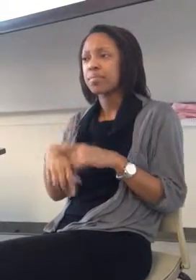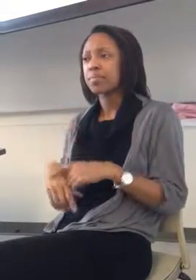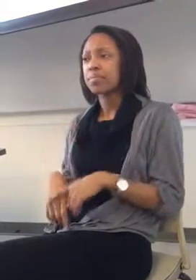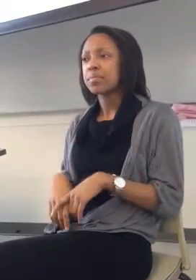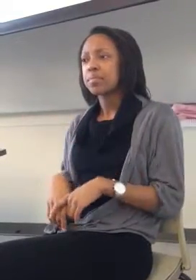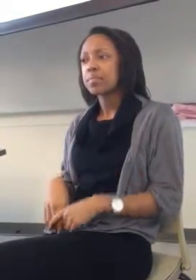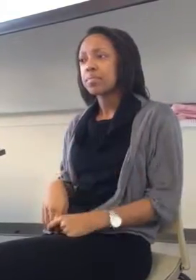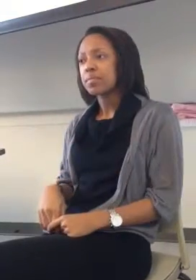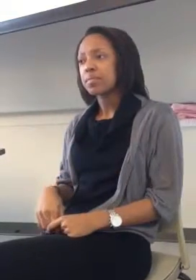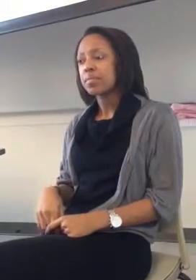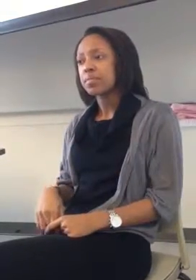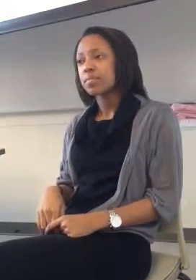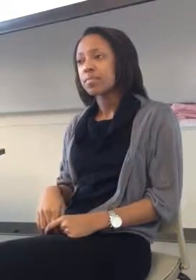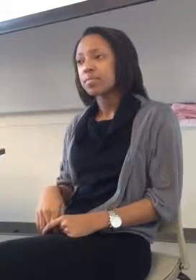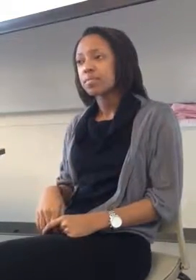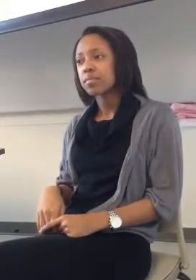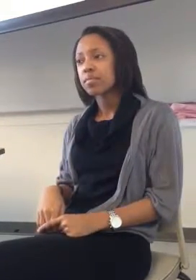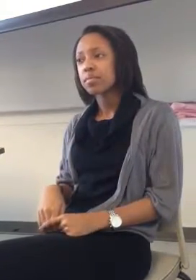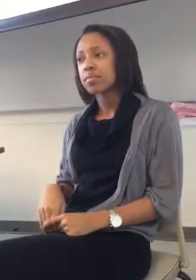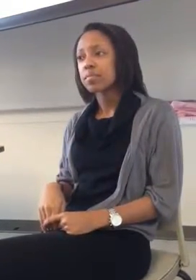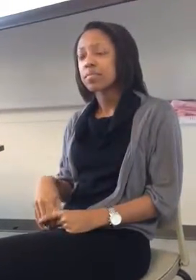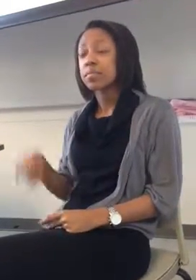vehemently pro-life